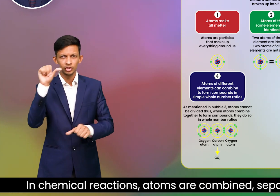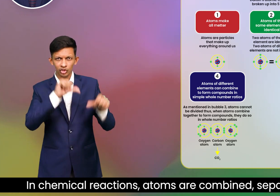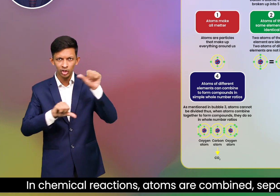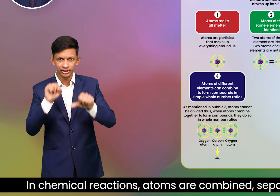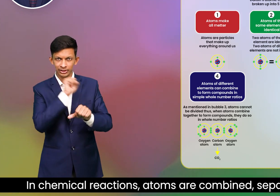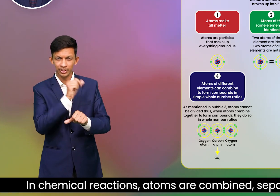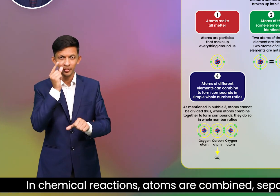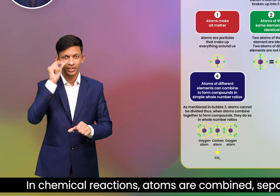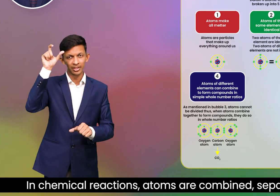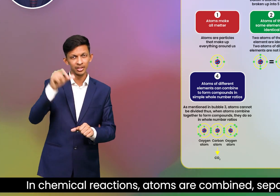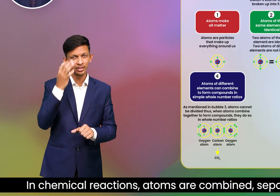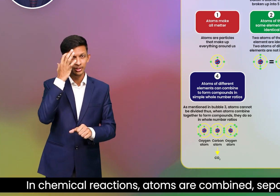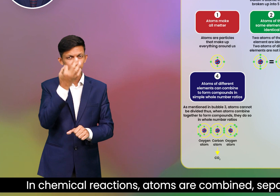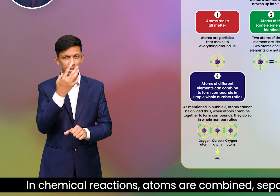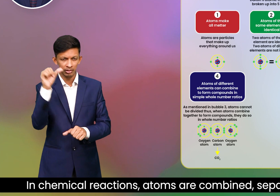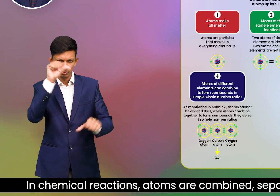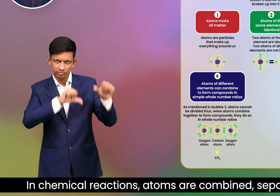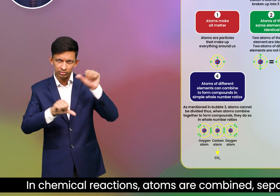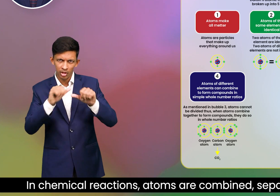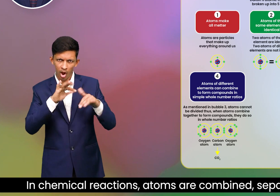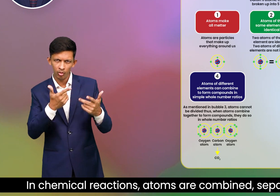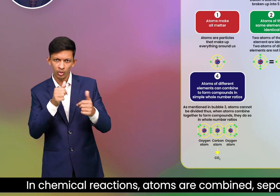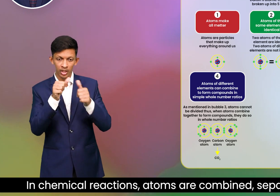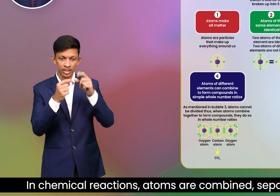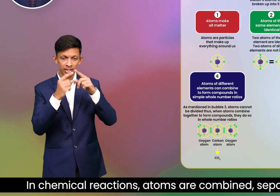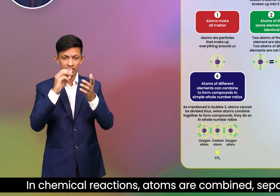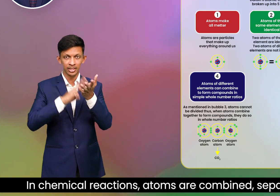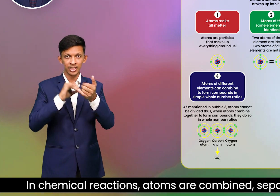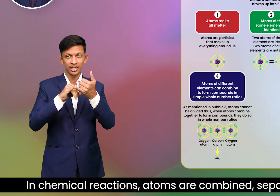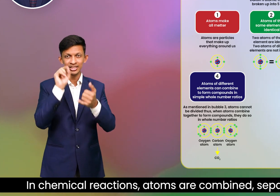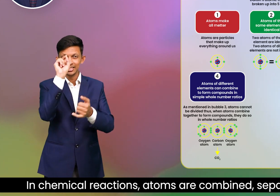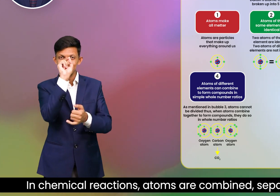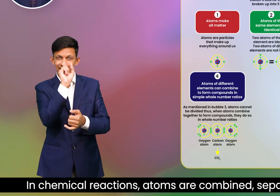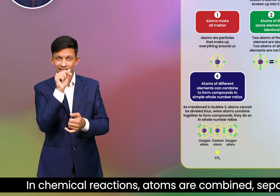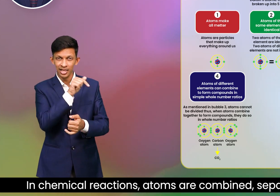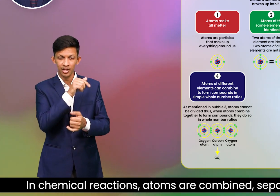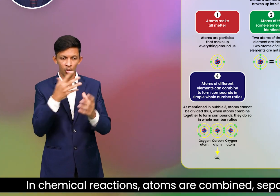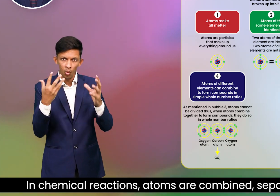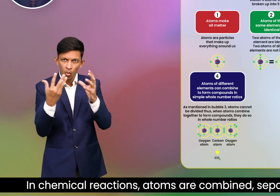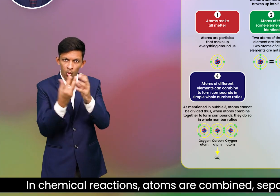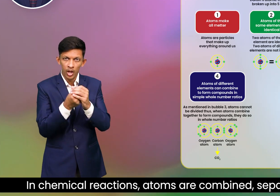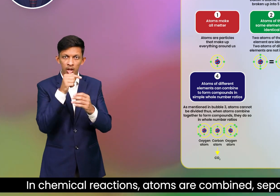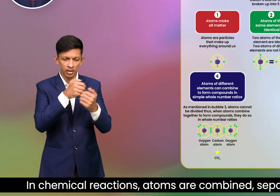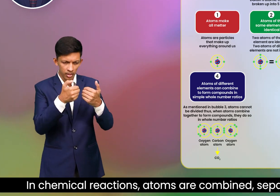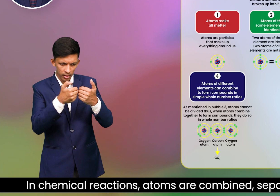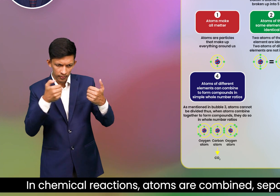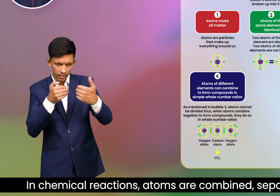In chemical reactions, atoms are combined, separated and rearranged.